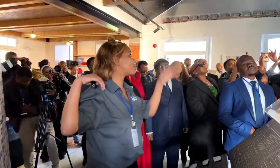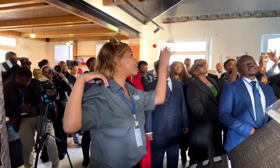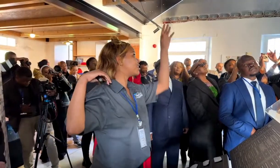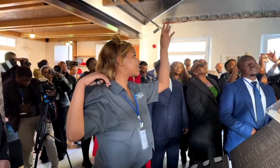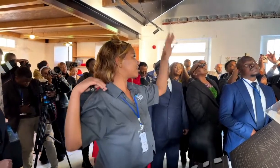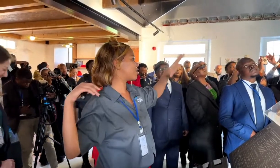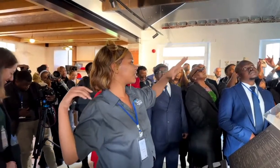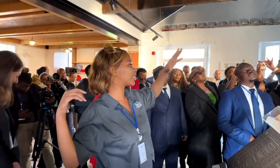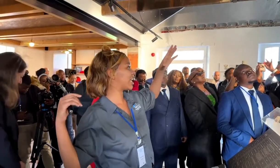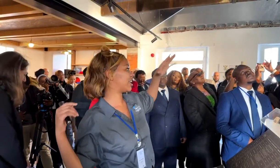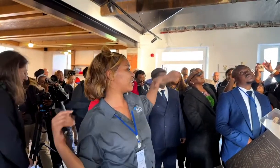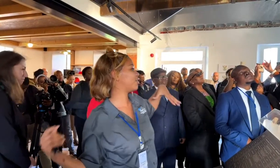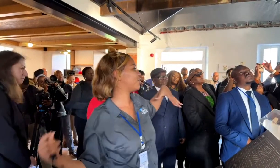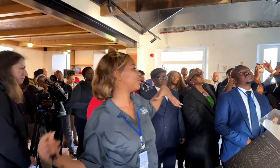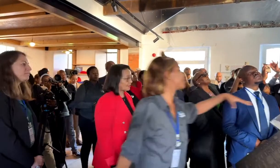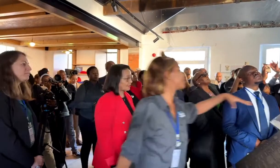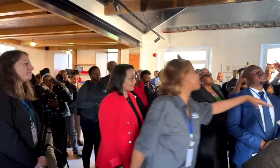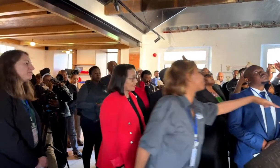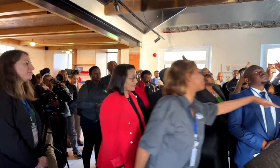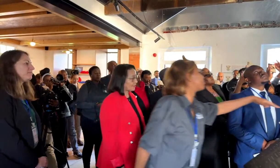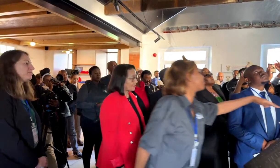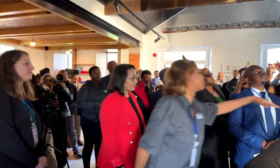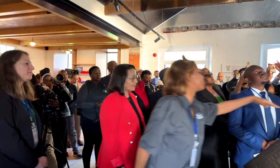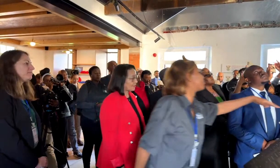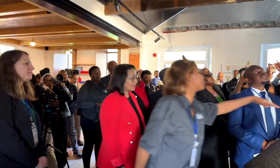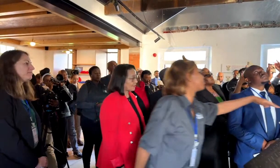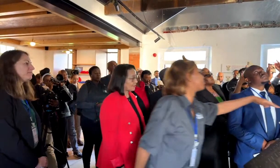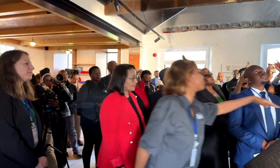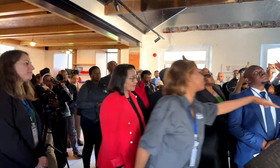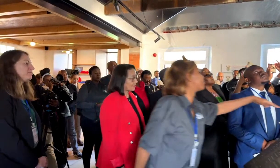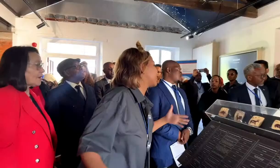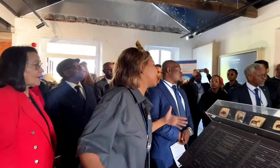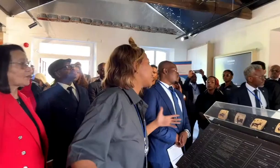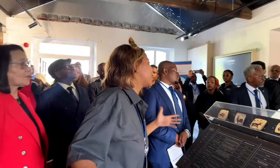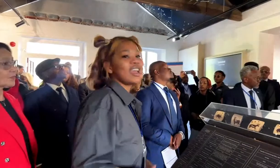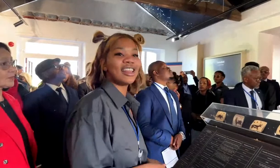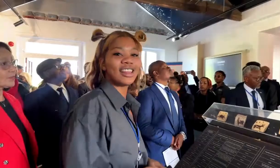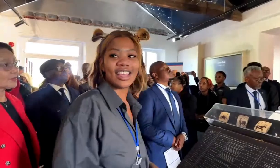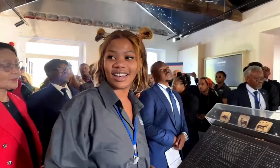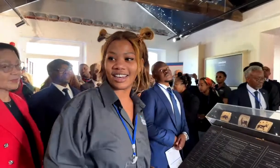more information on Bahen, you can browse through that.